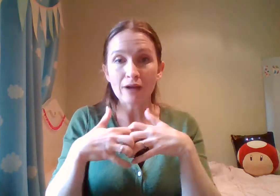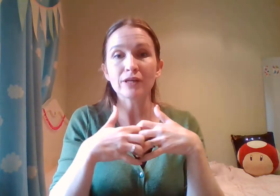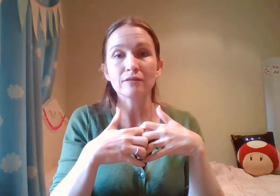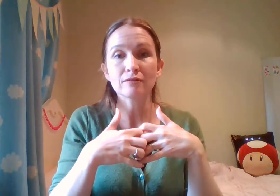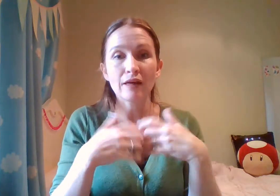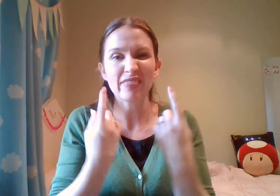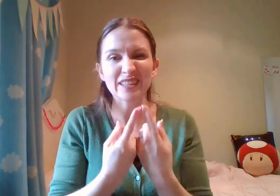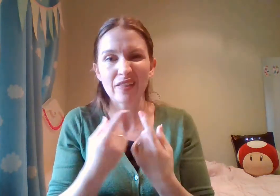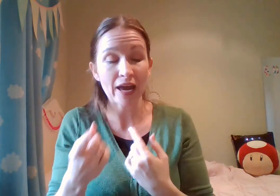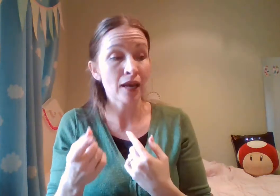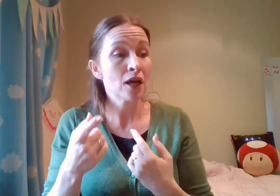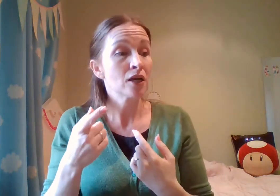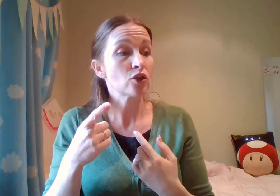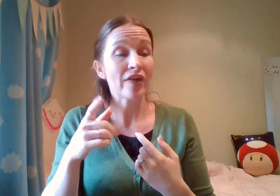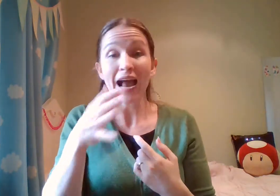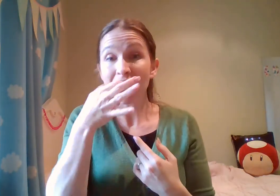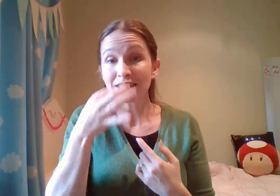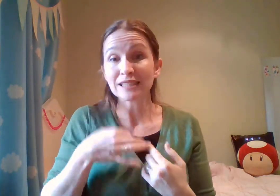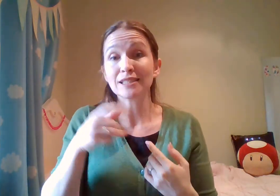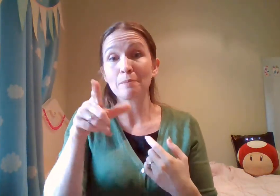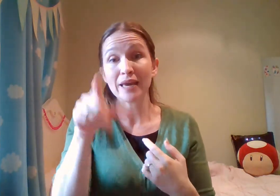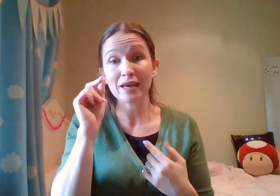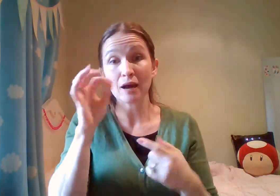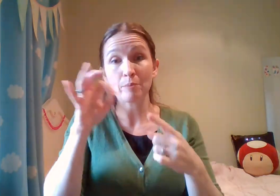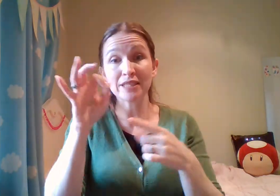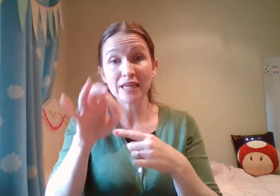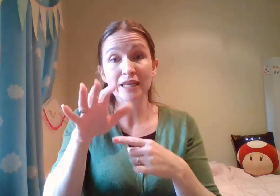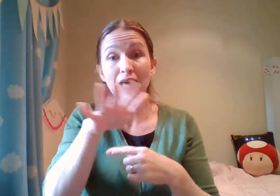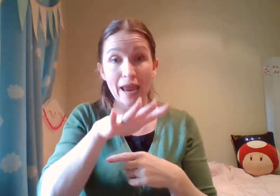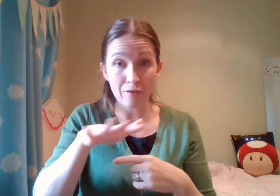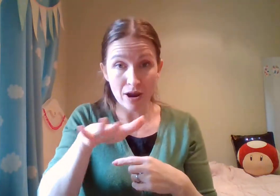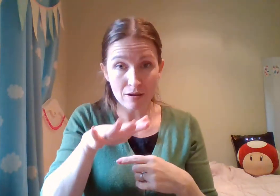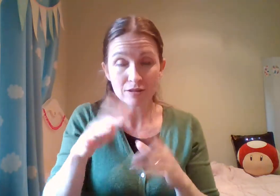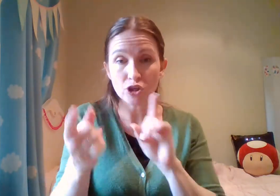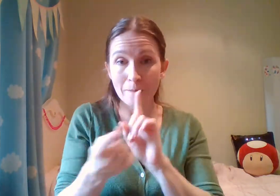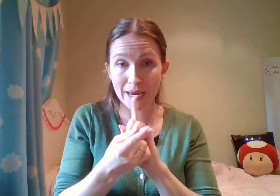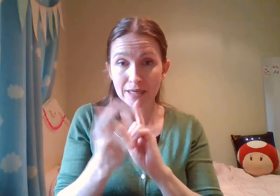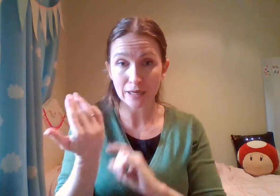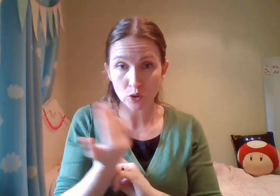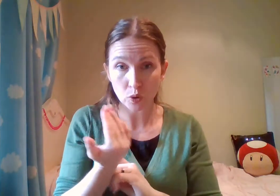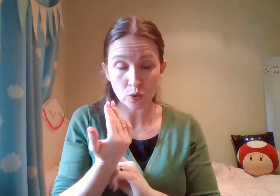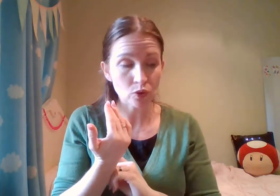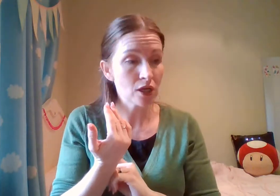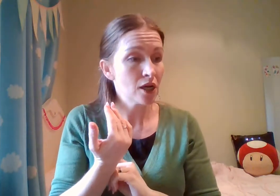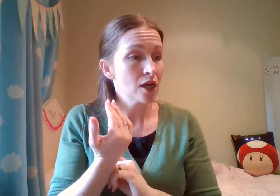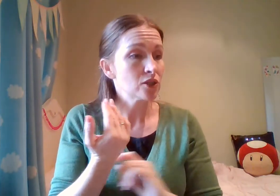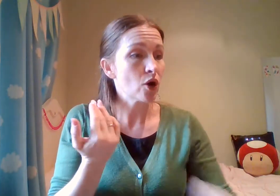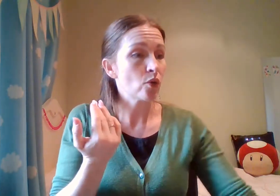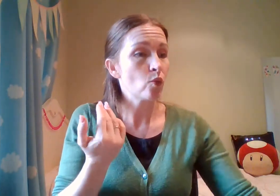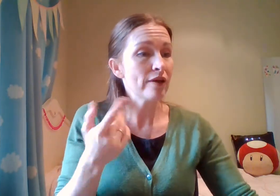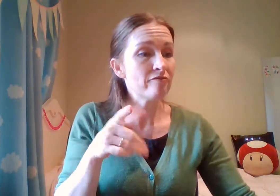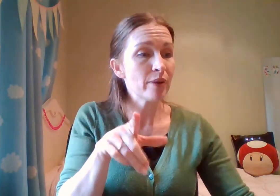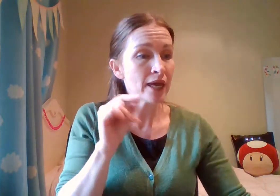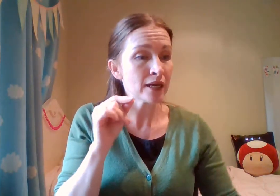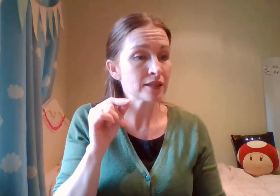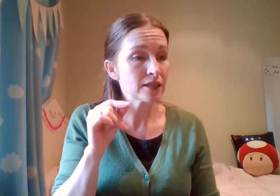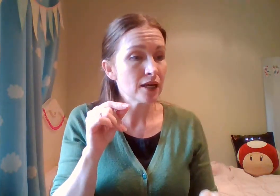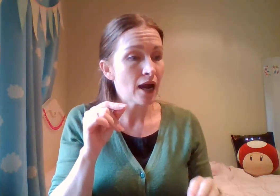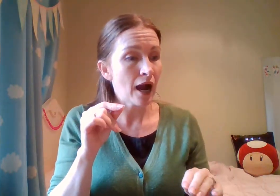crowding and things like that. So they asked us to pick a particular area to meet our schools. So we've picked